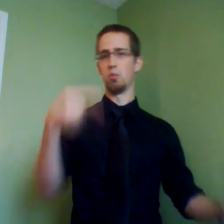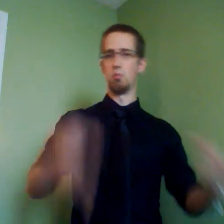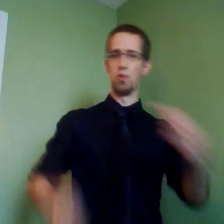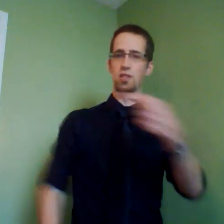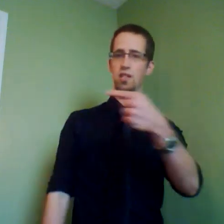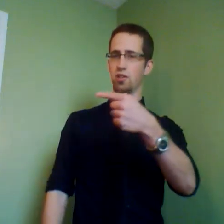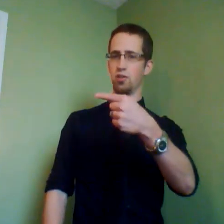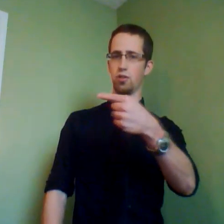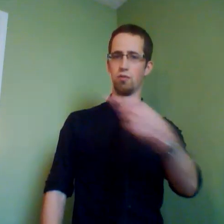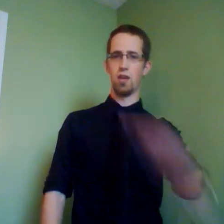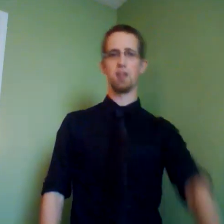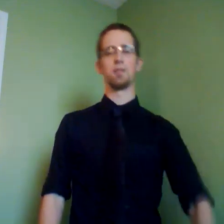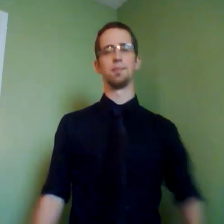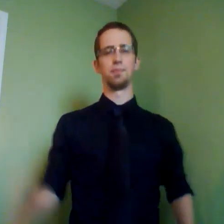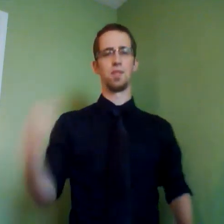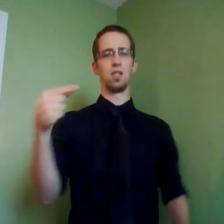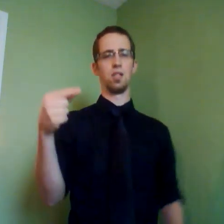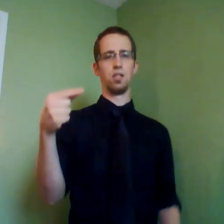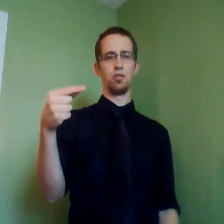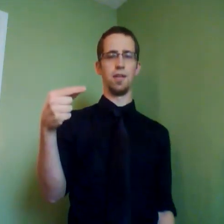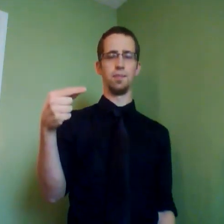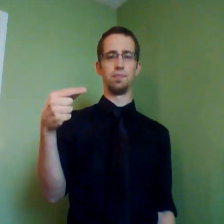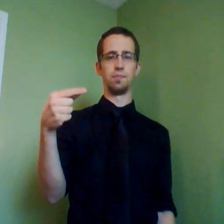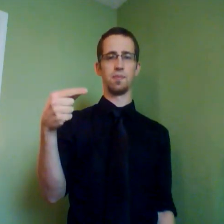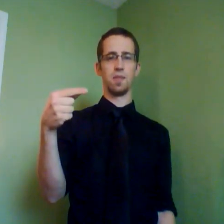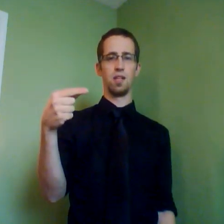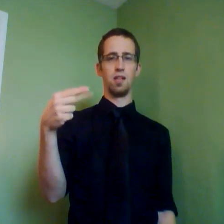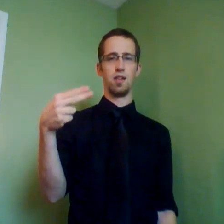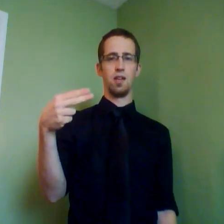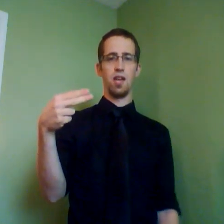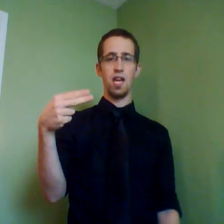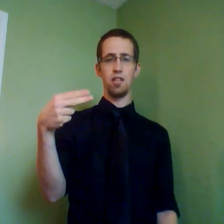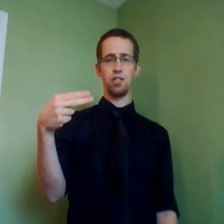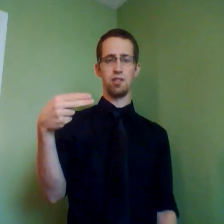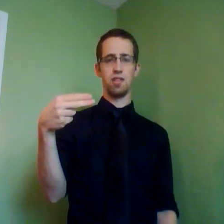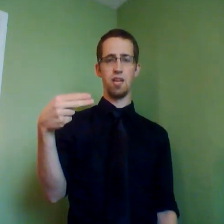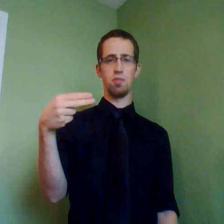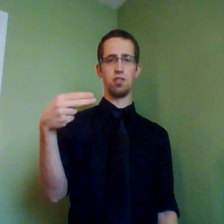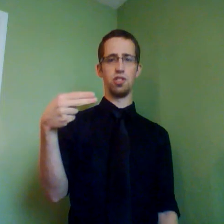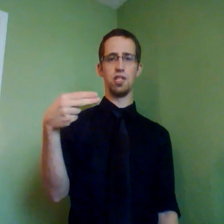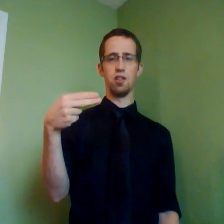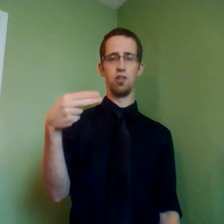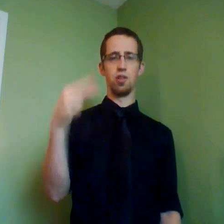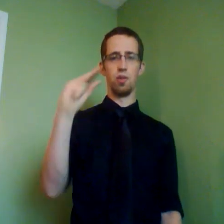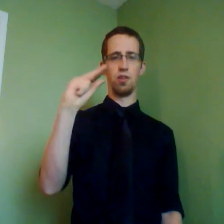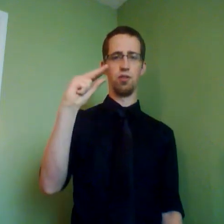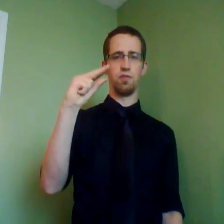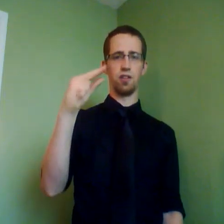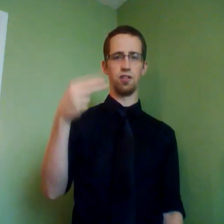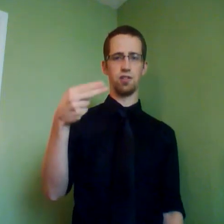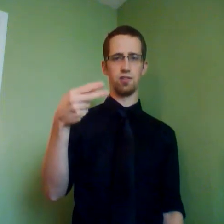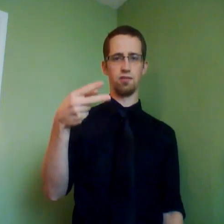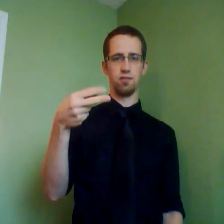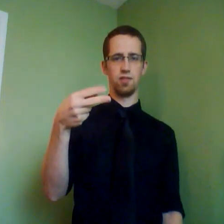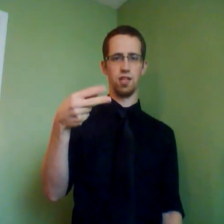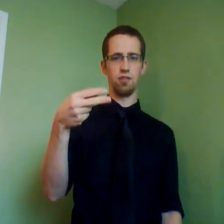be pointing to your right. G. H is the same as G, only with two fingers in the